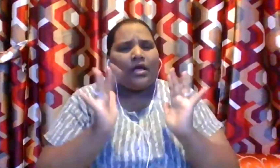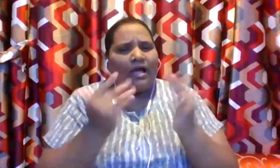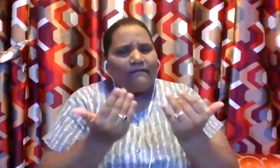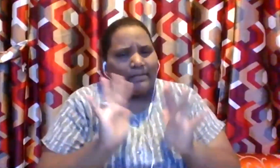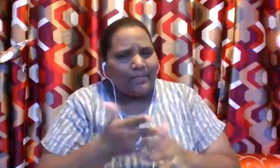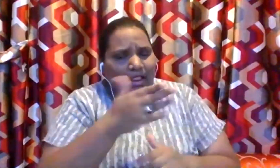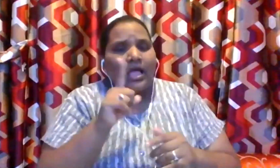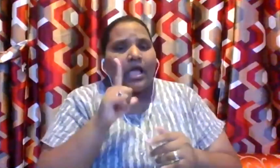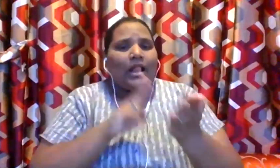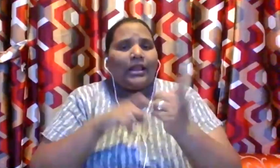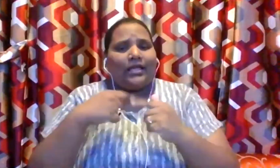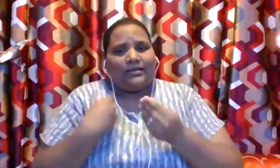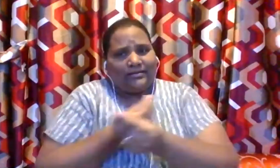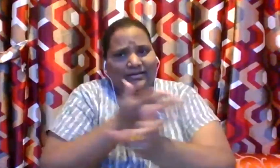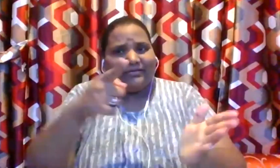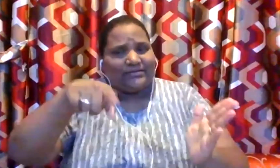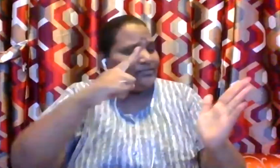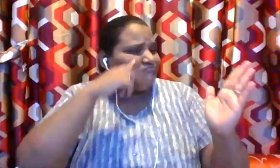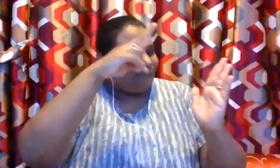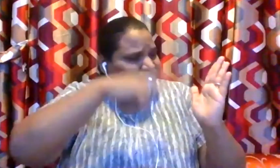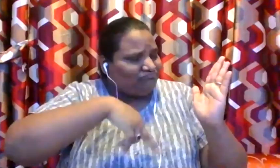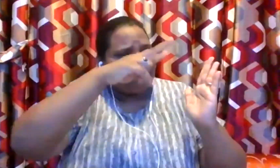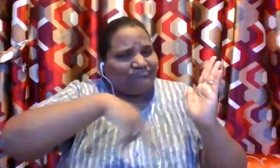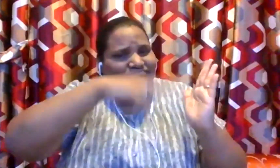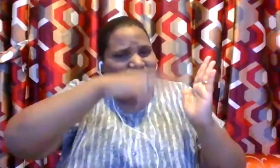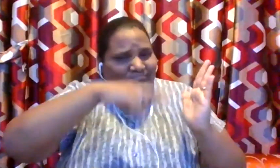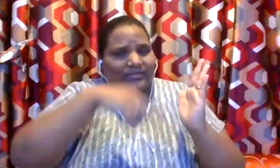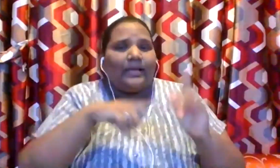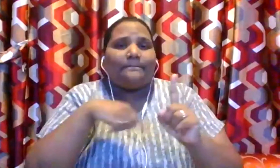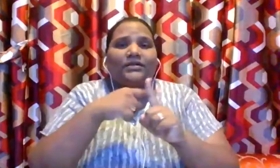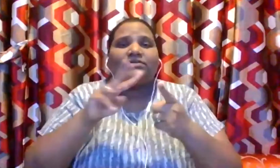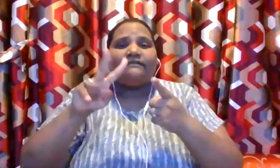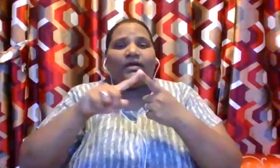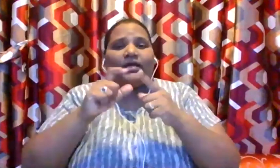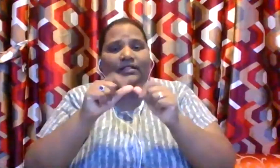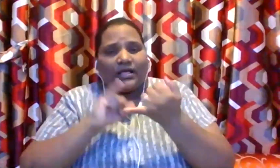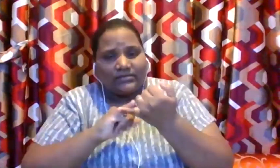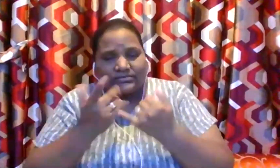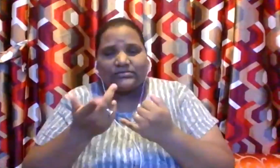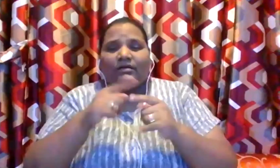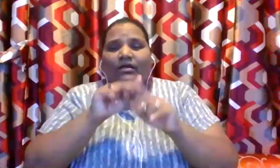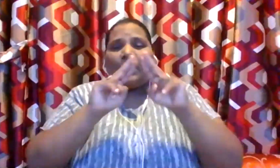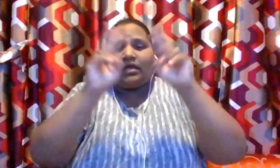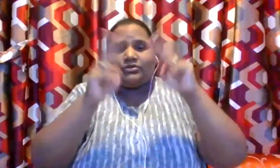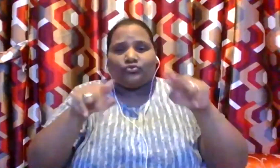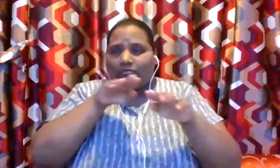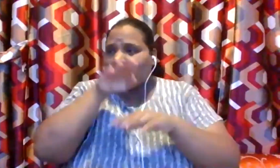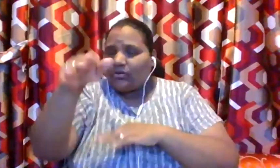can go to the database of ISKCON, and you can read Bhagavad Gita online. Otherwise, we